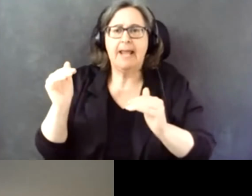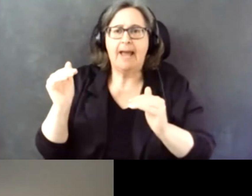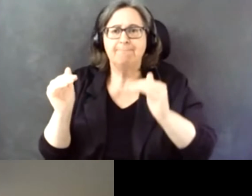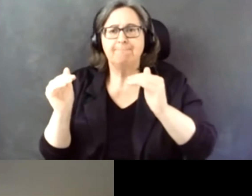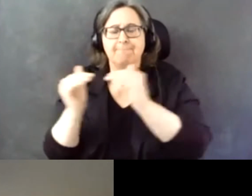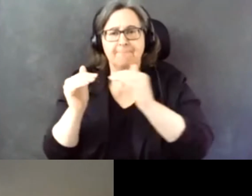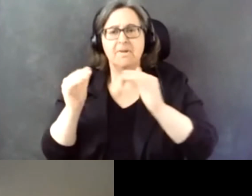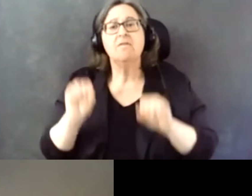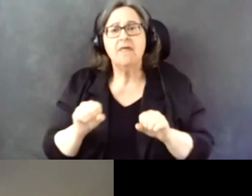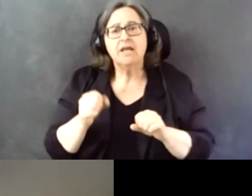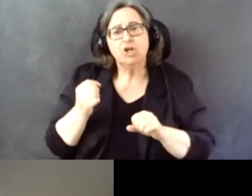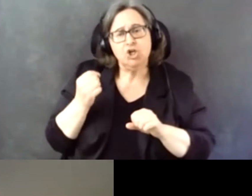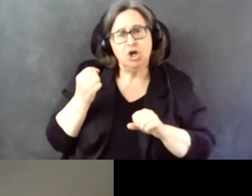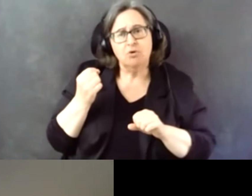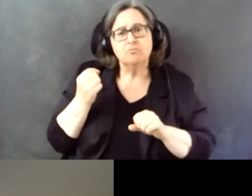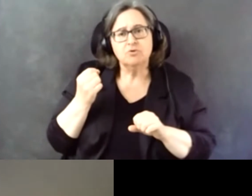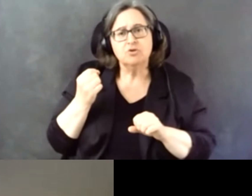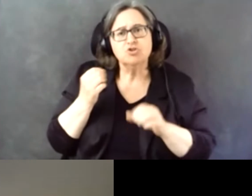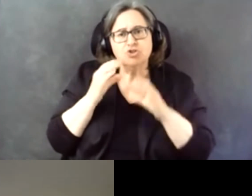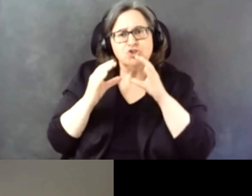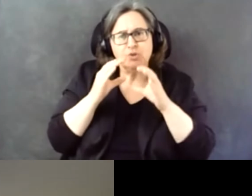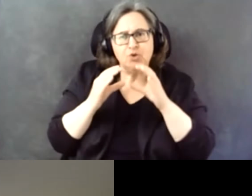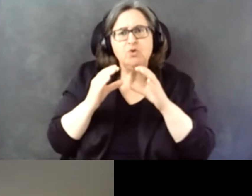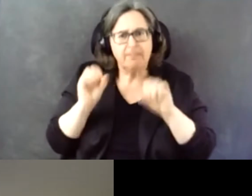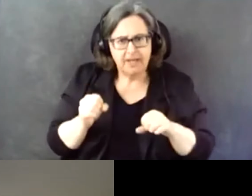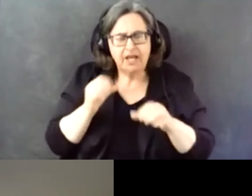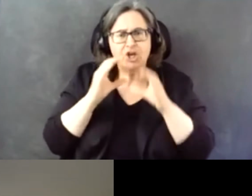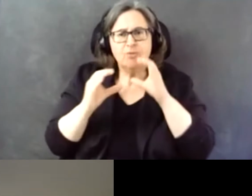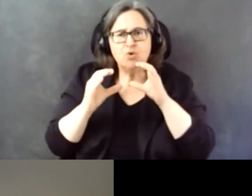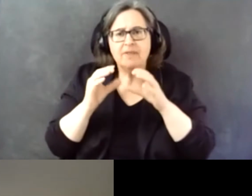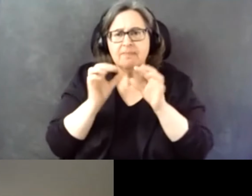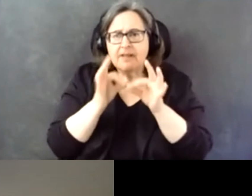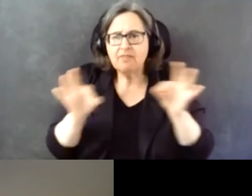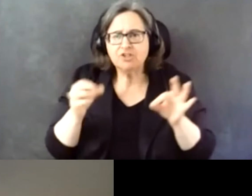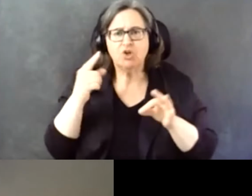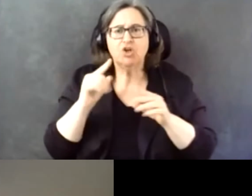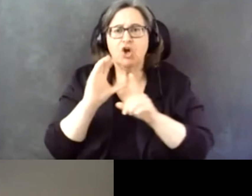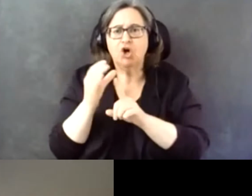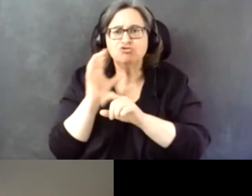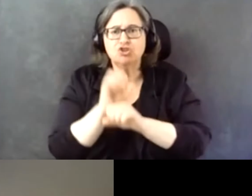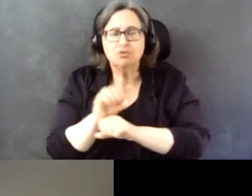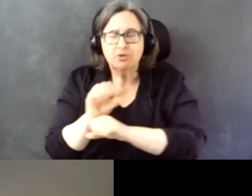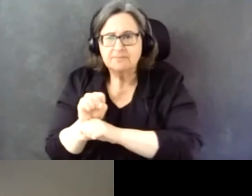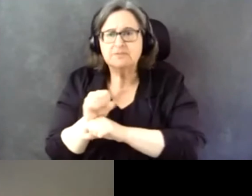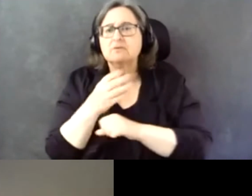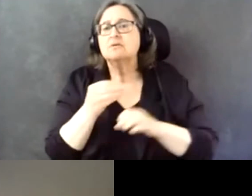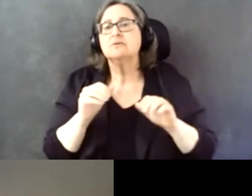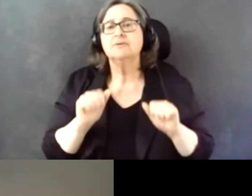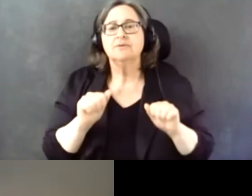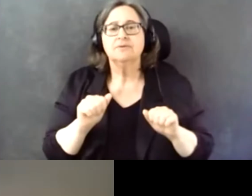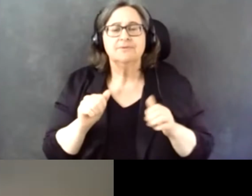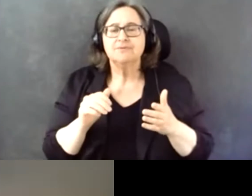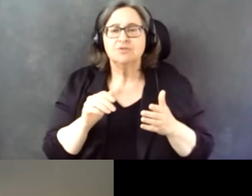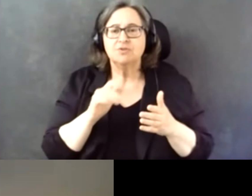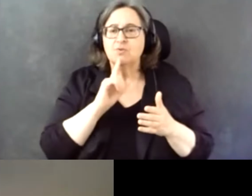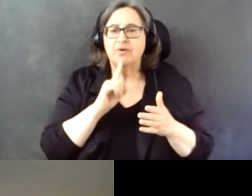a language that people understand understand understand the cultural norms and of the ability to just